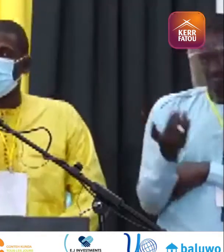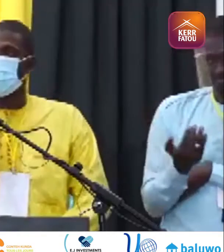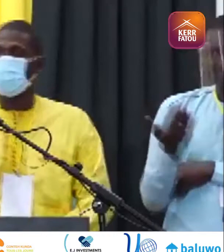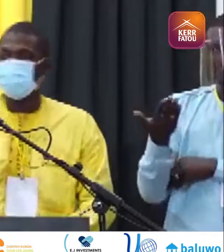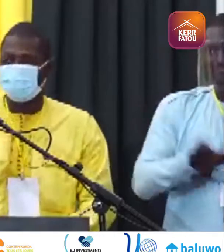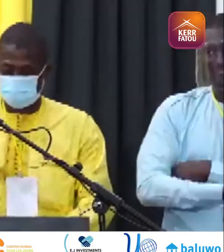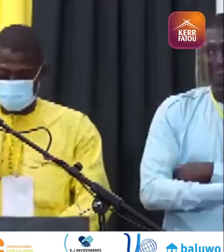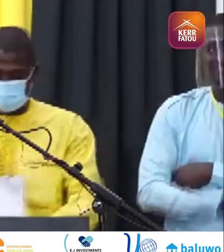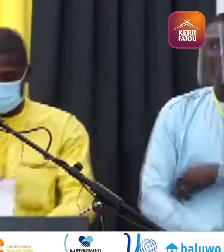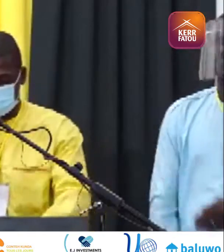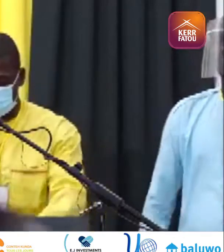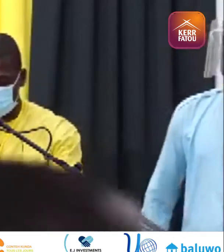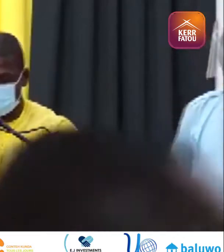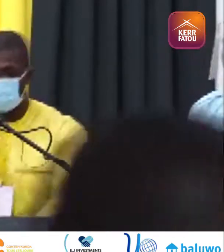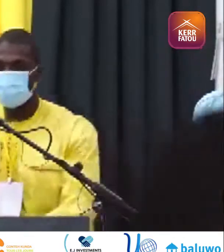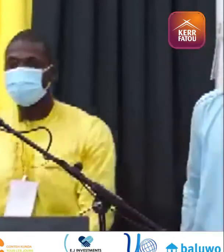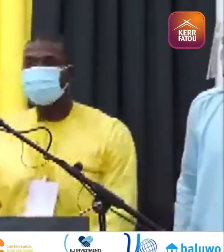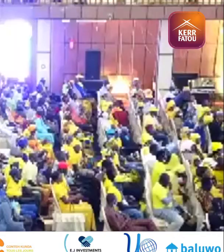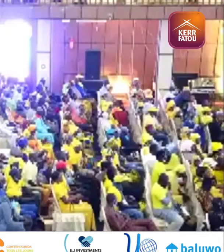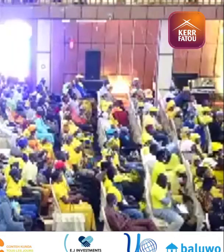aitulungo keno.